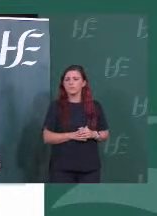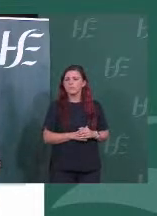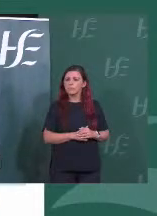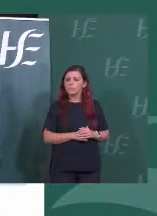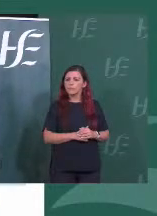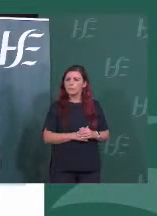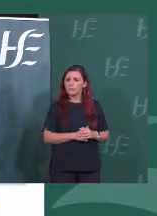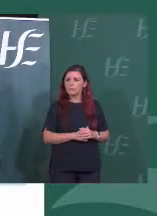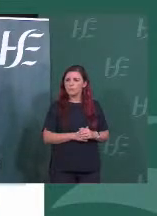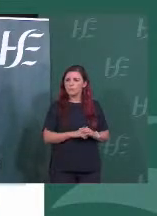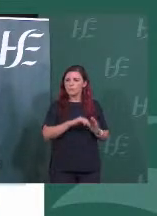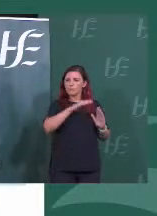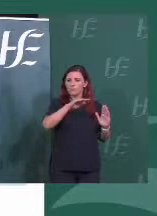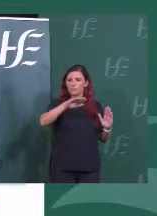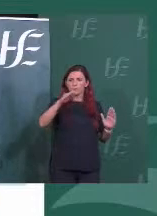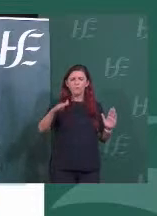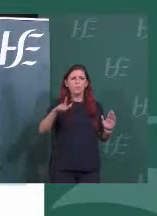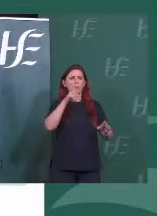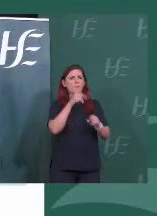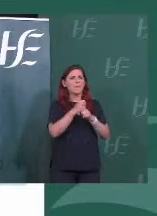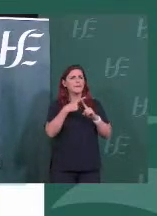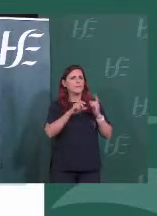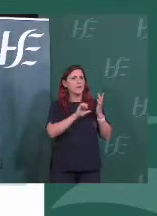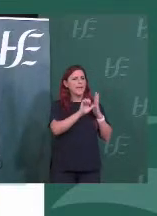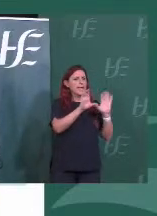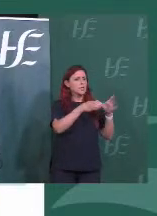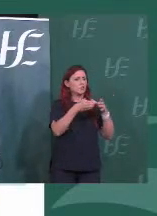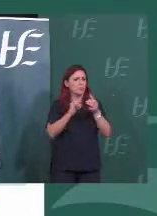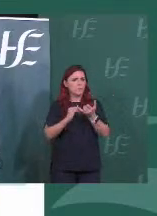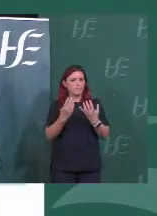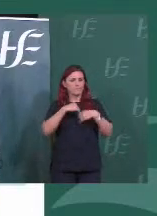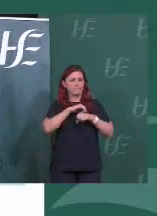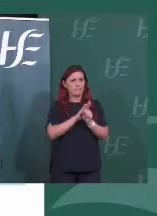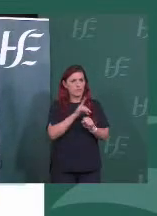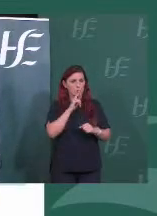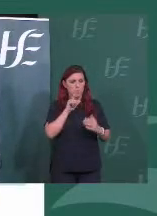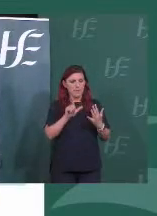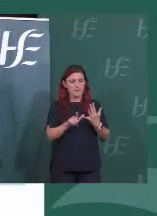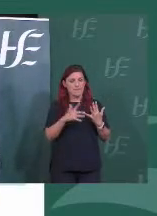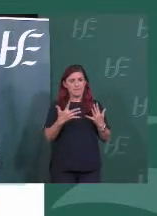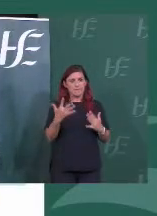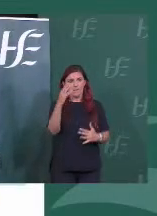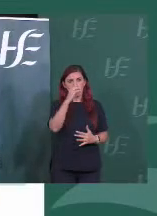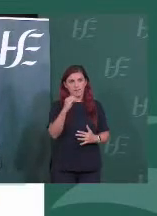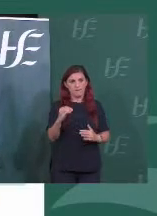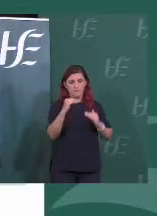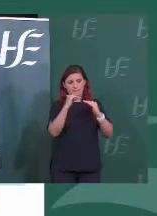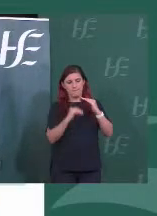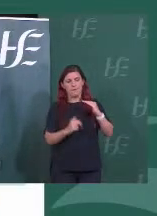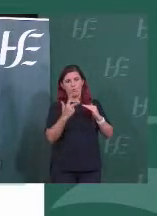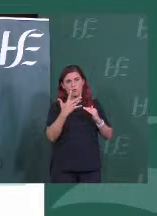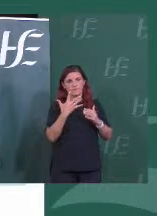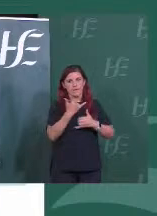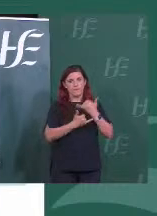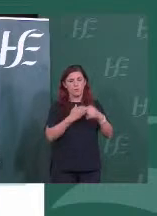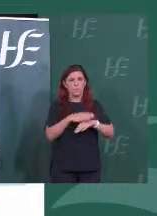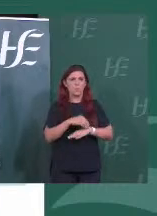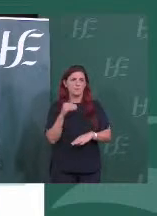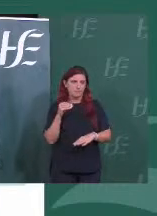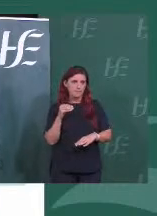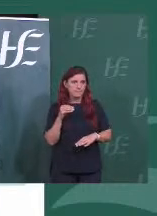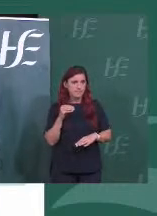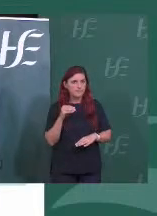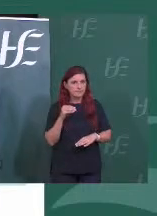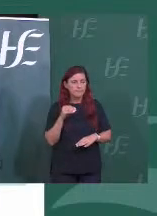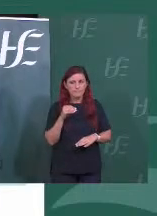So there's been much remarkable the age group here, and the majority of cases, 75%, are in the under 35 category, and it